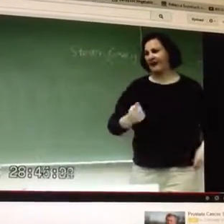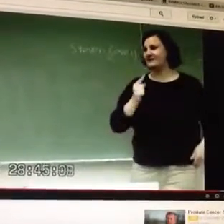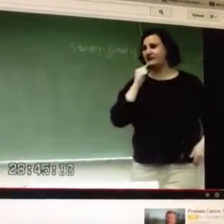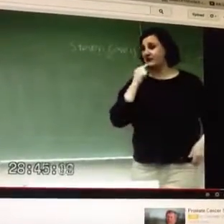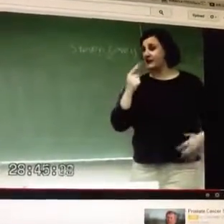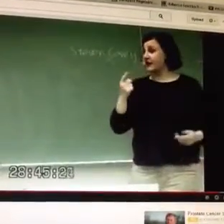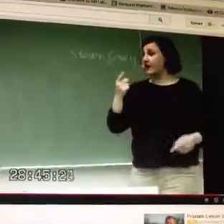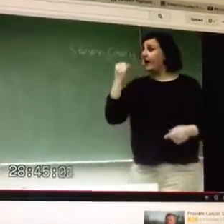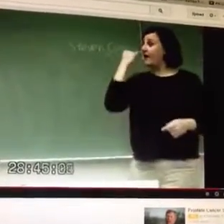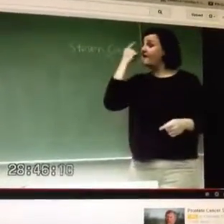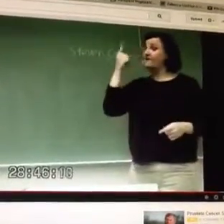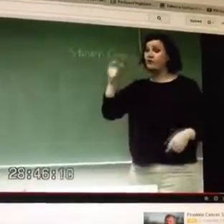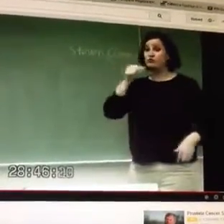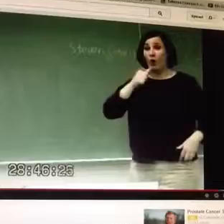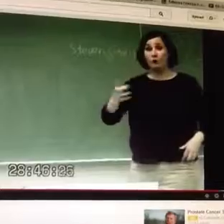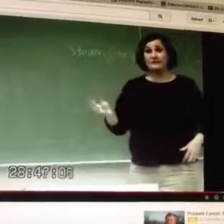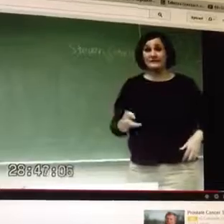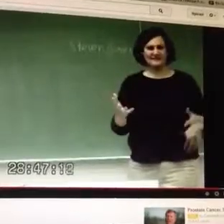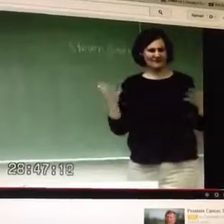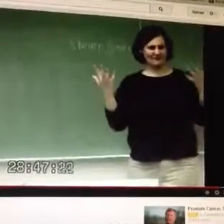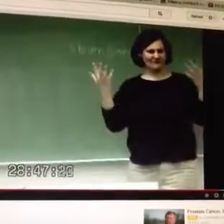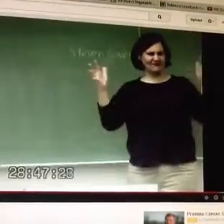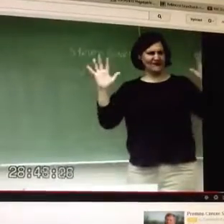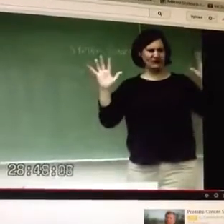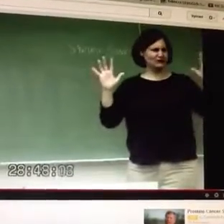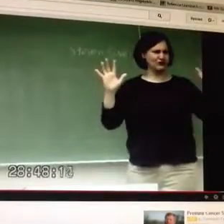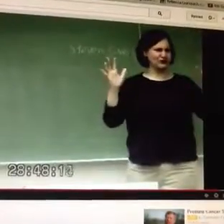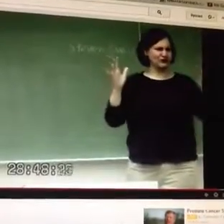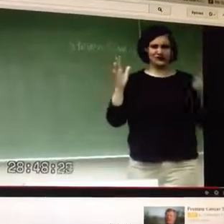sync your electronics, your phone to your computer.